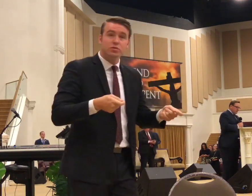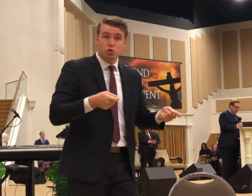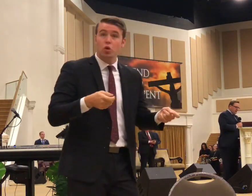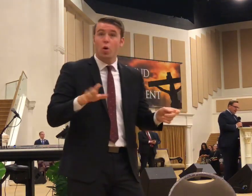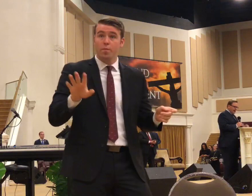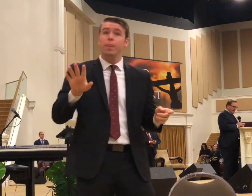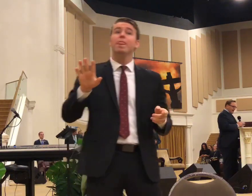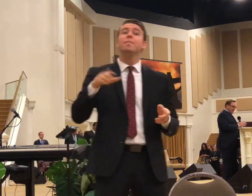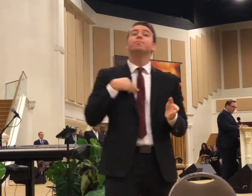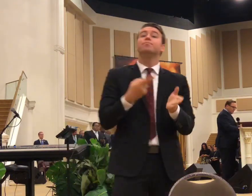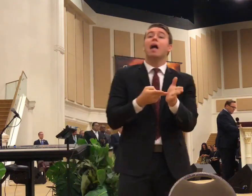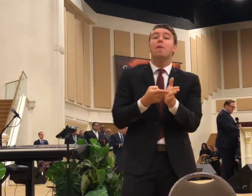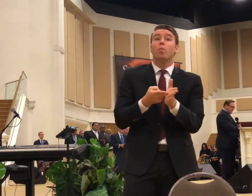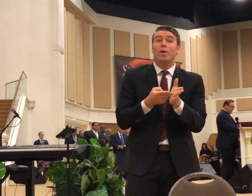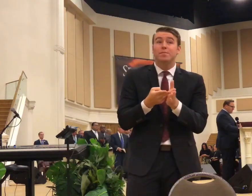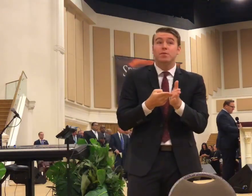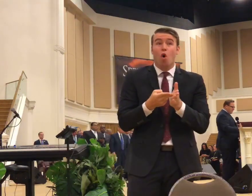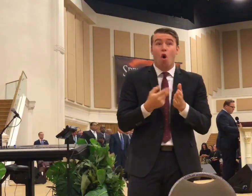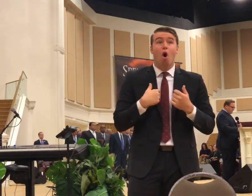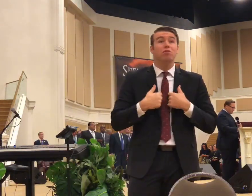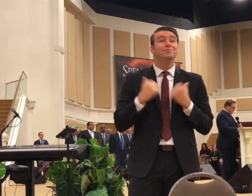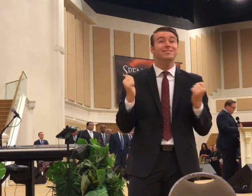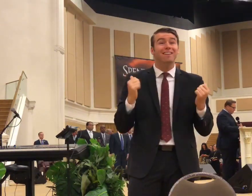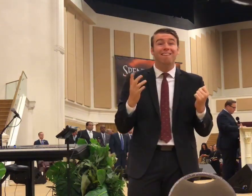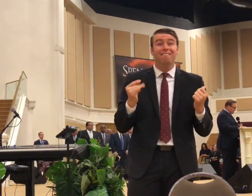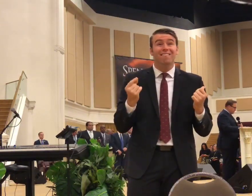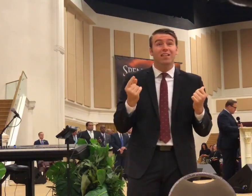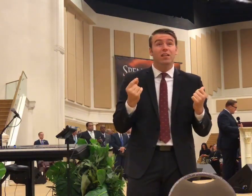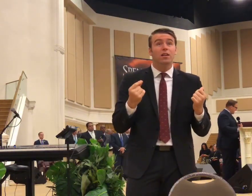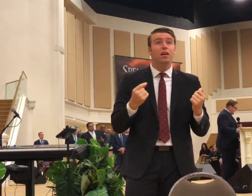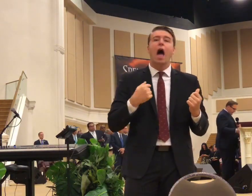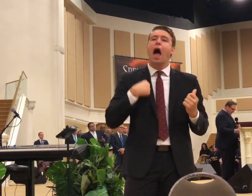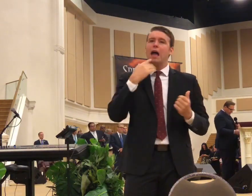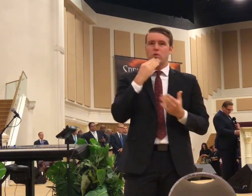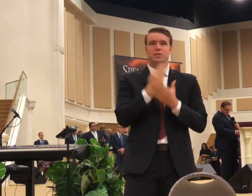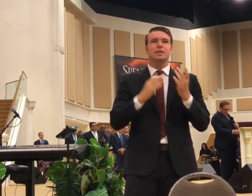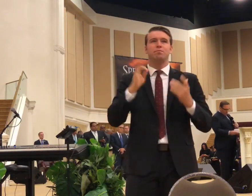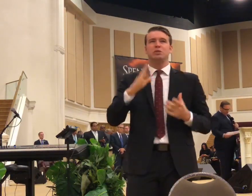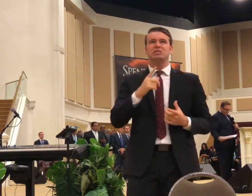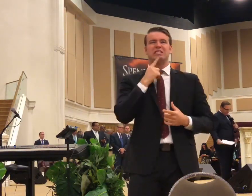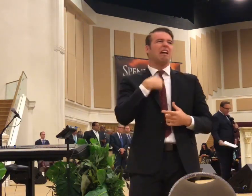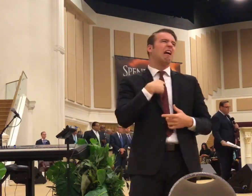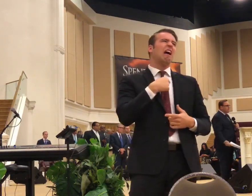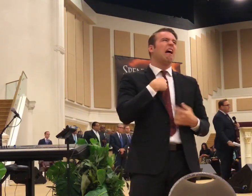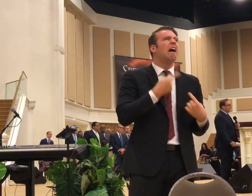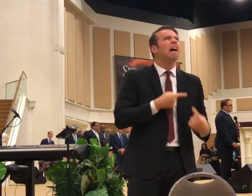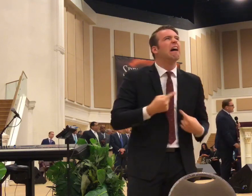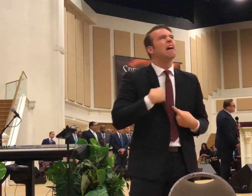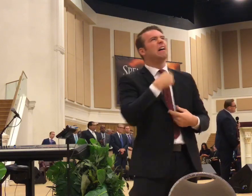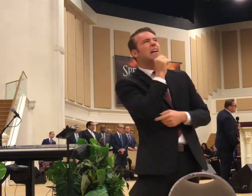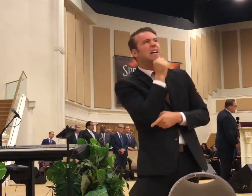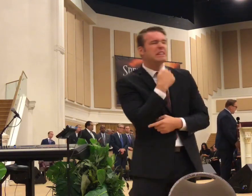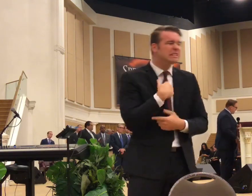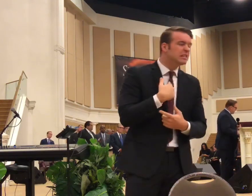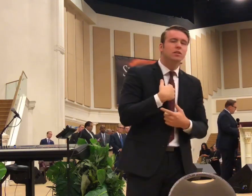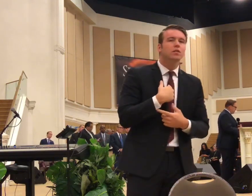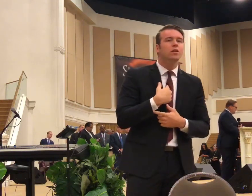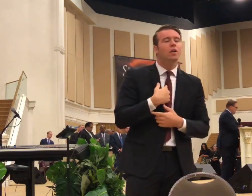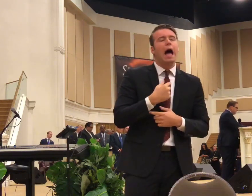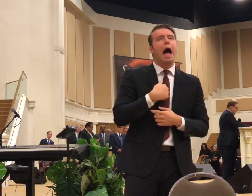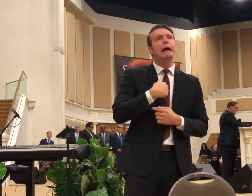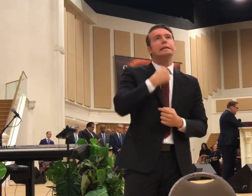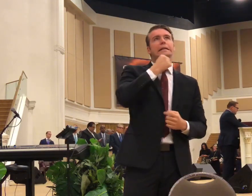you. I can't say I wrestled. I know preachers say that. I can't really say I wrestled, but I did give thought